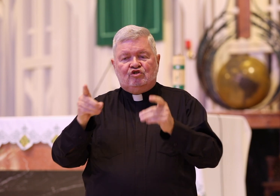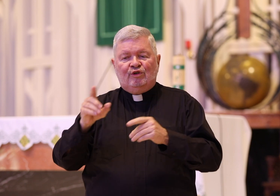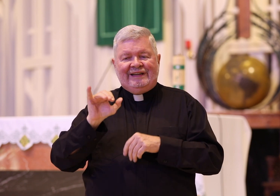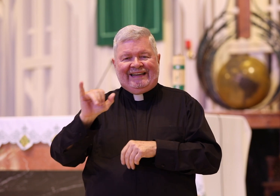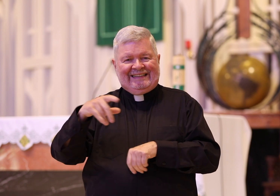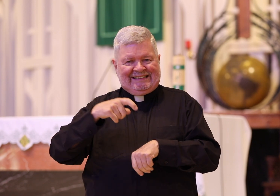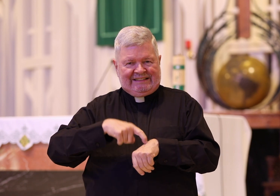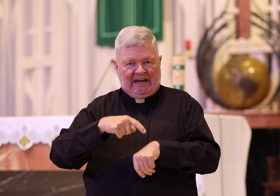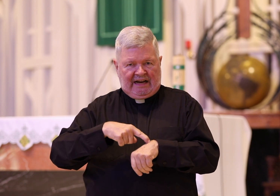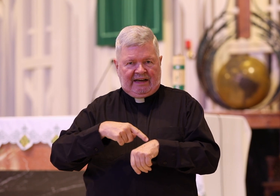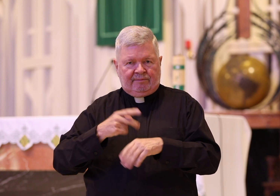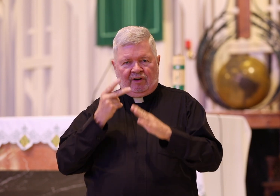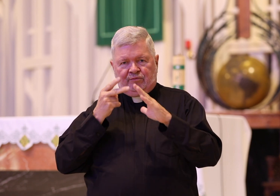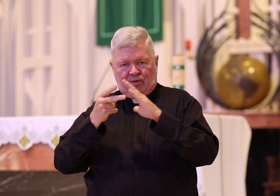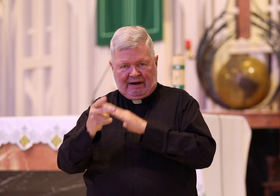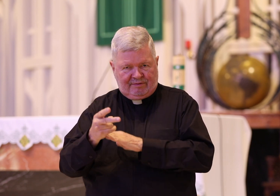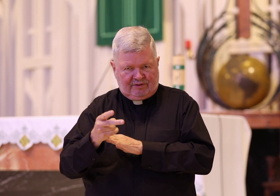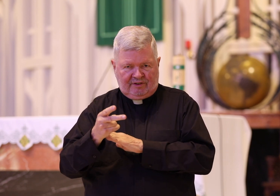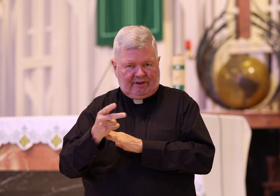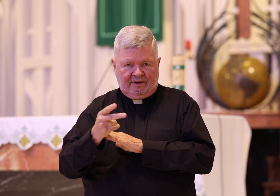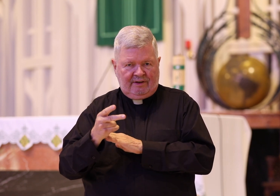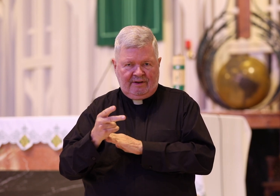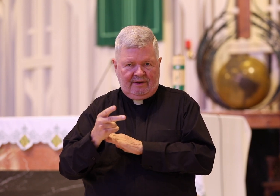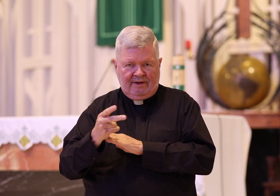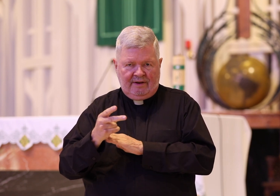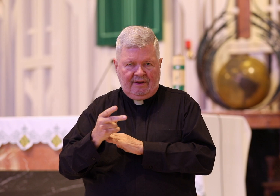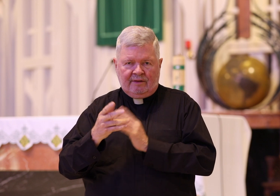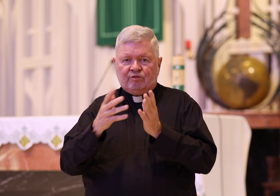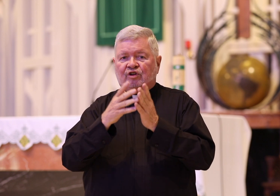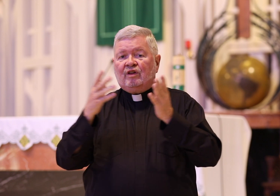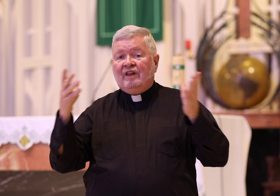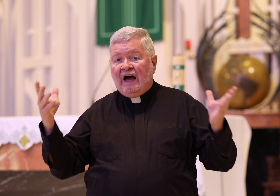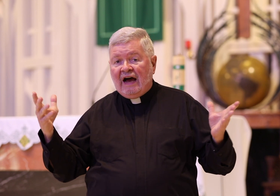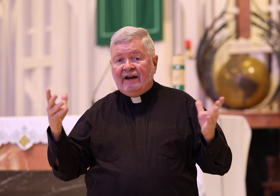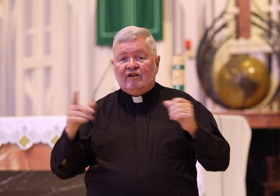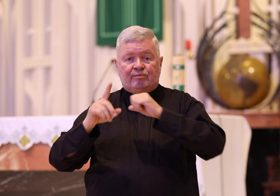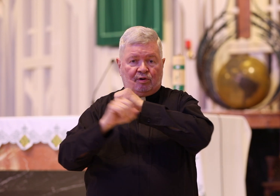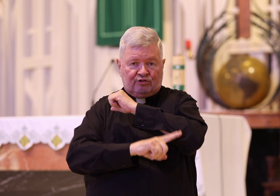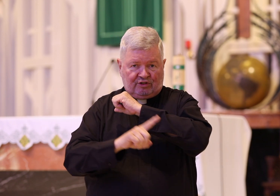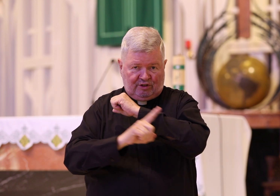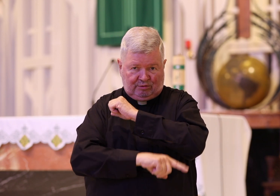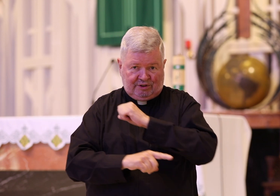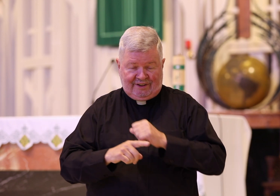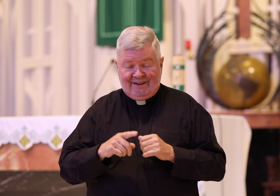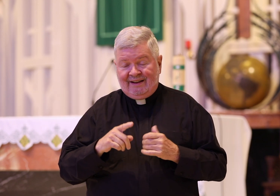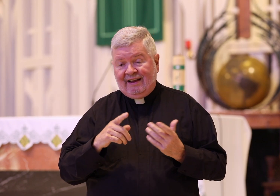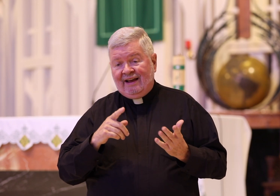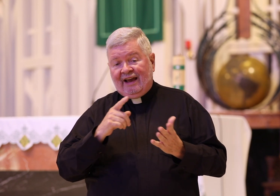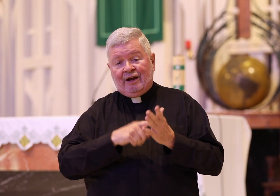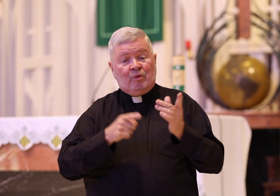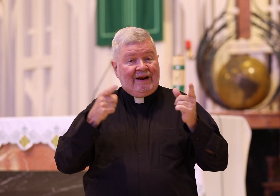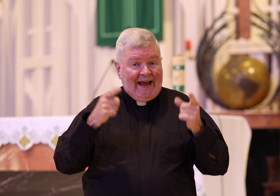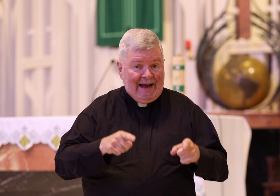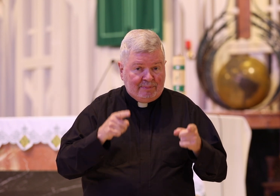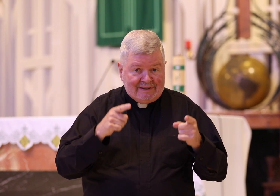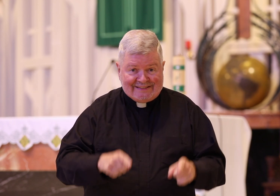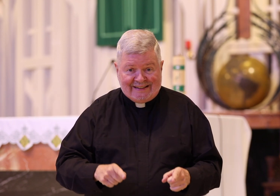During his time of prophecy, there was a lot of persecution. And what happens